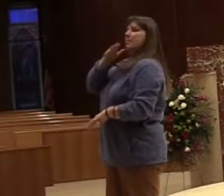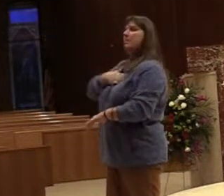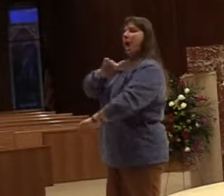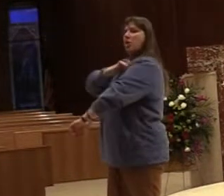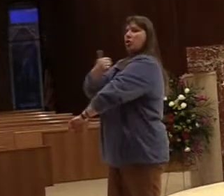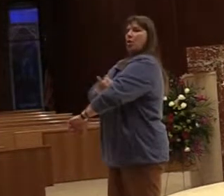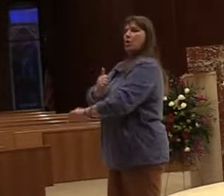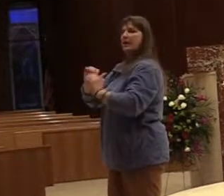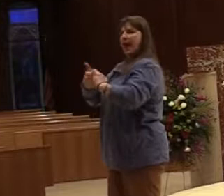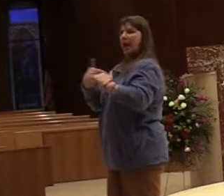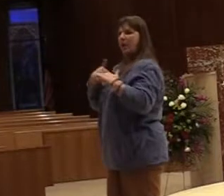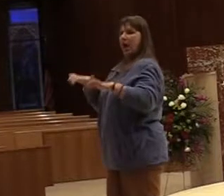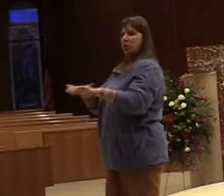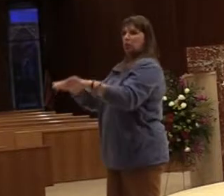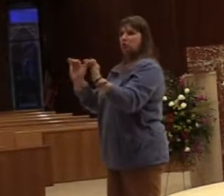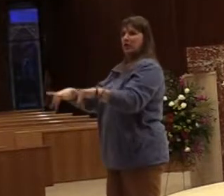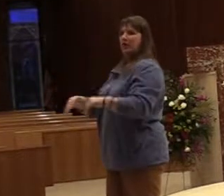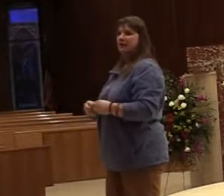things."